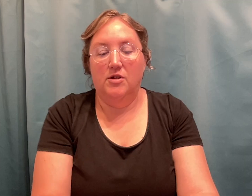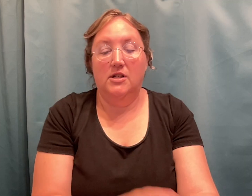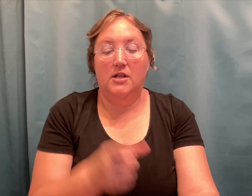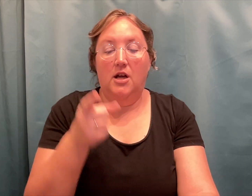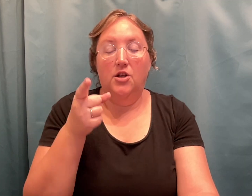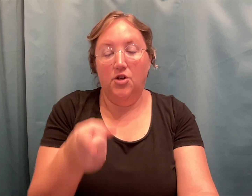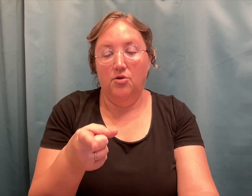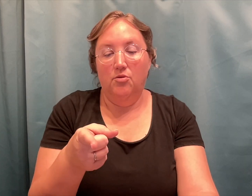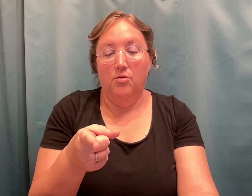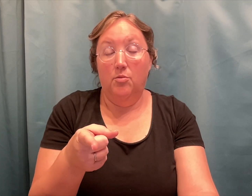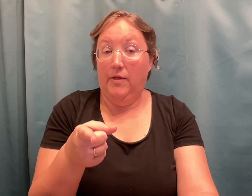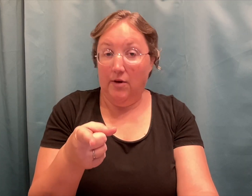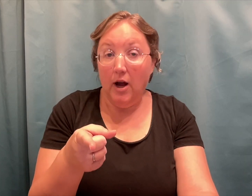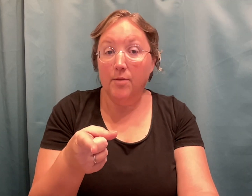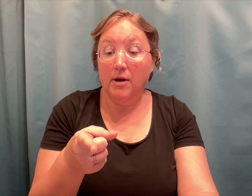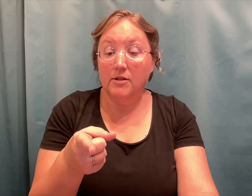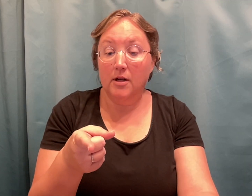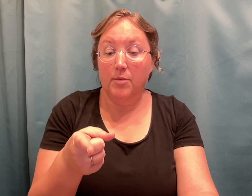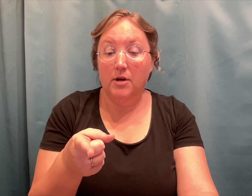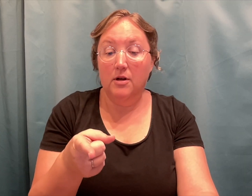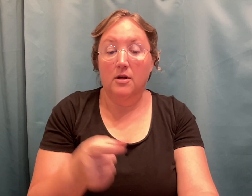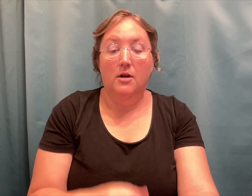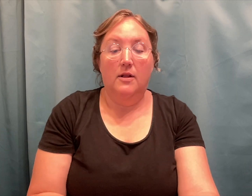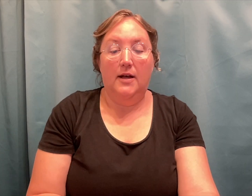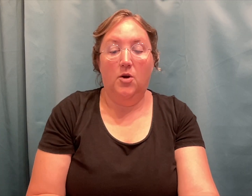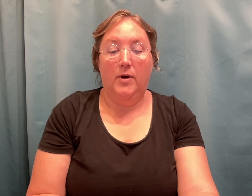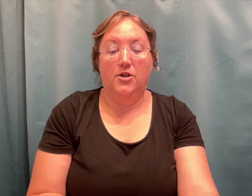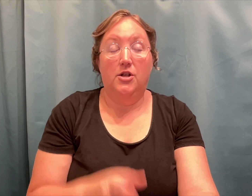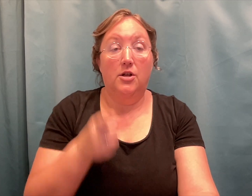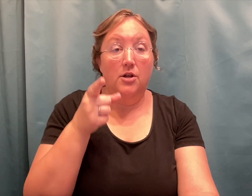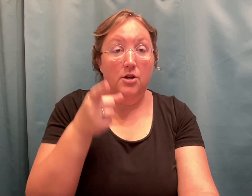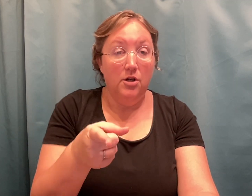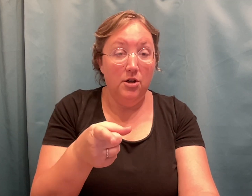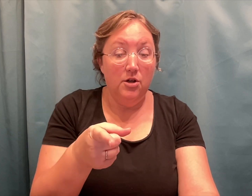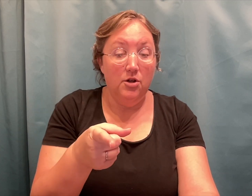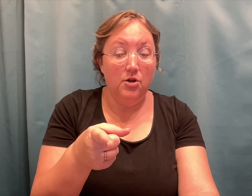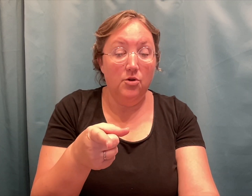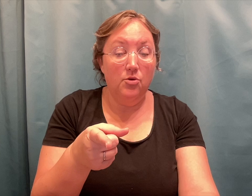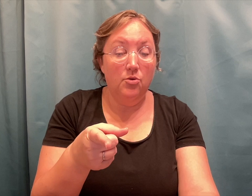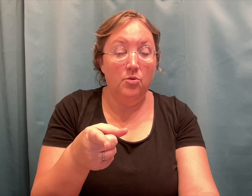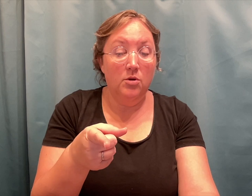just sign you with your eyebrows up, like a question. You